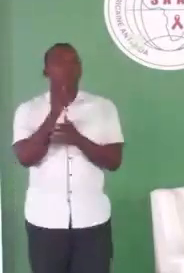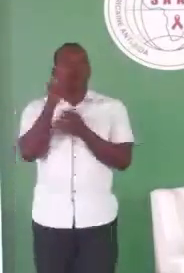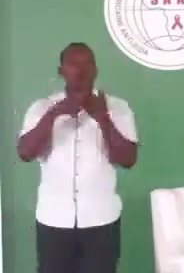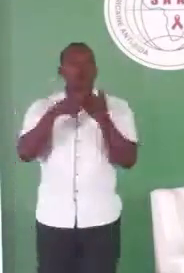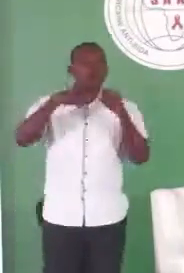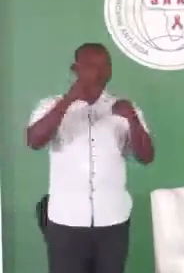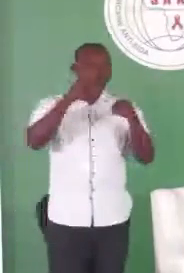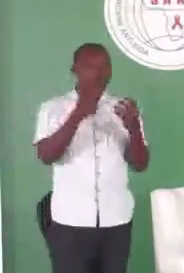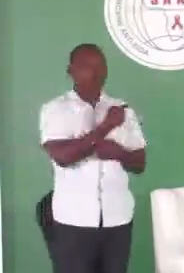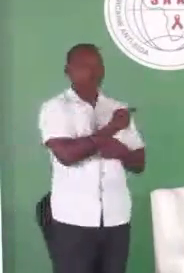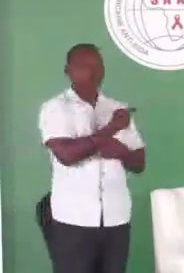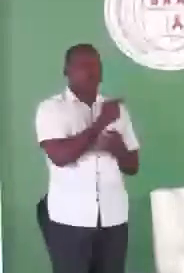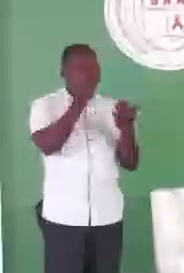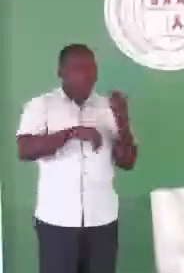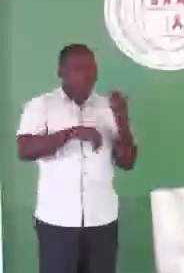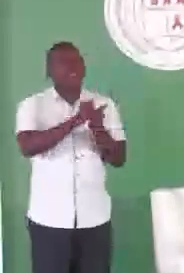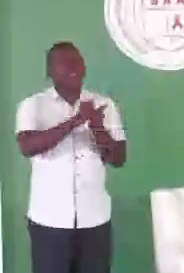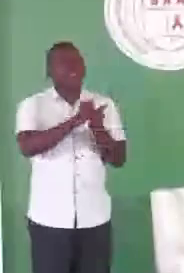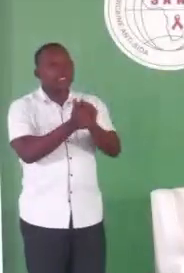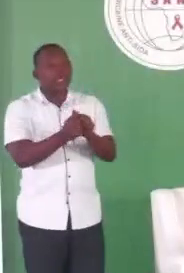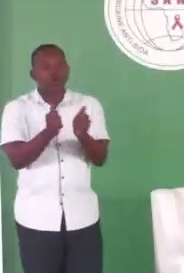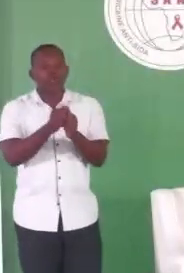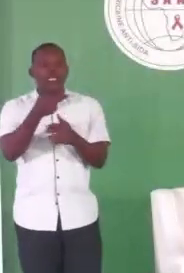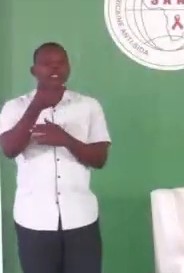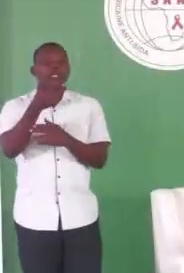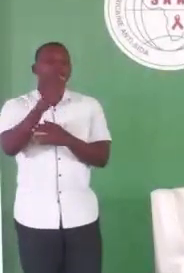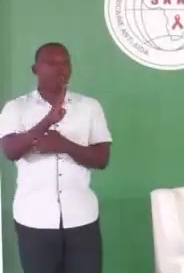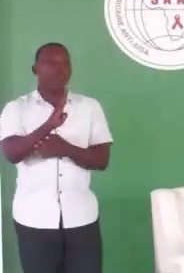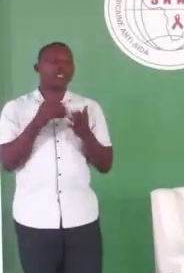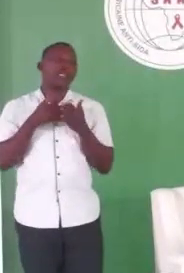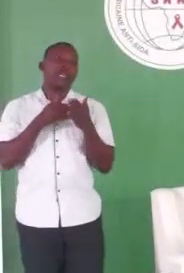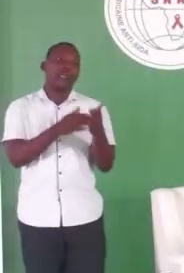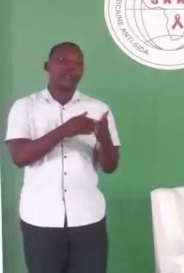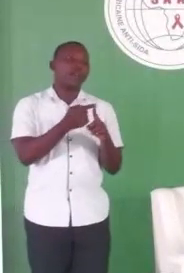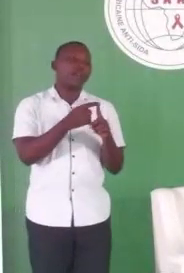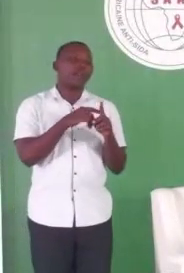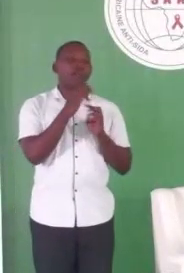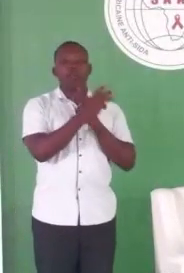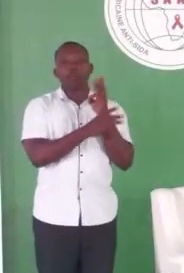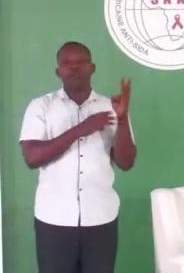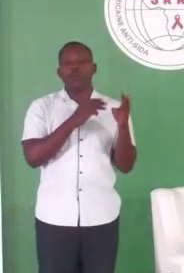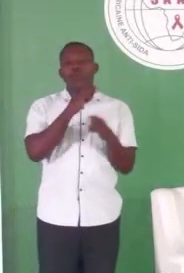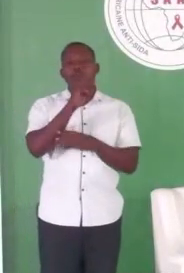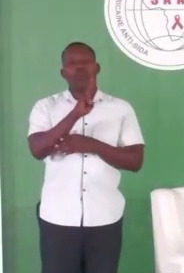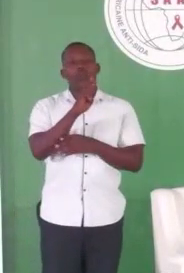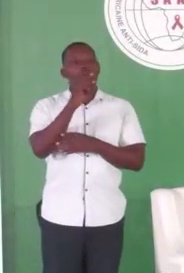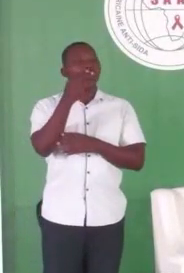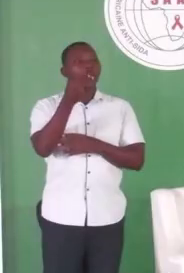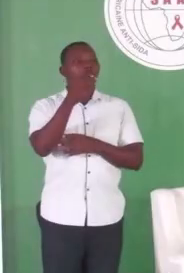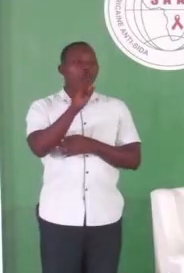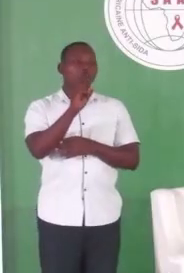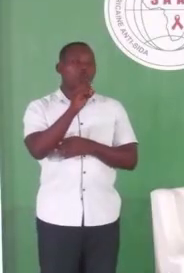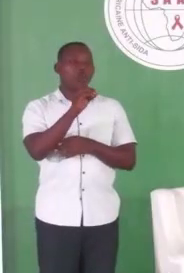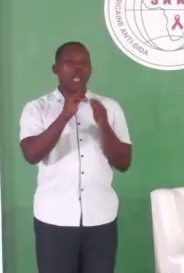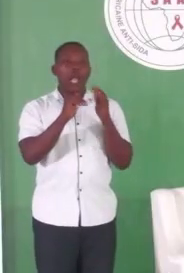What is changed with hepatitis B guidance from WHO? and how can some of those concerns be